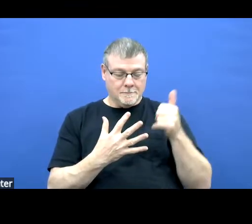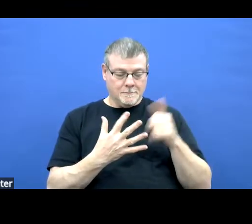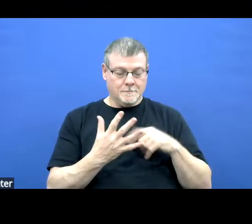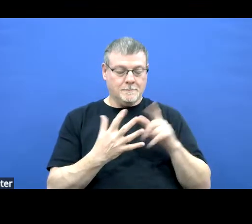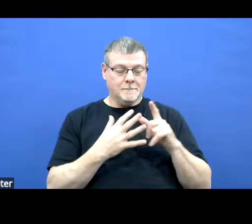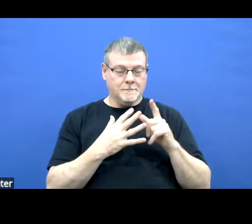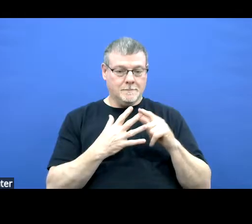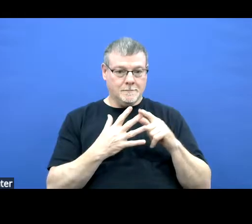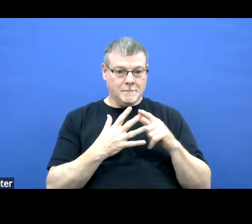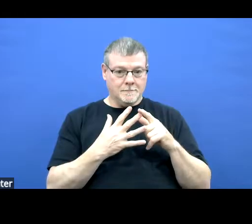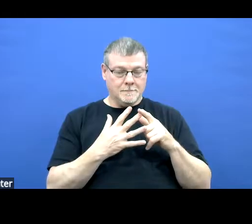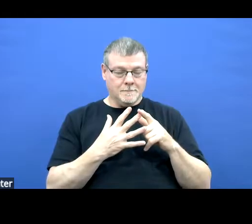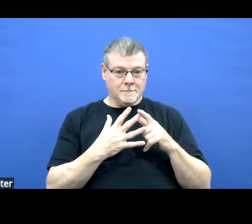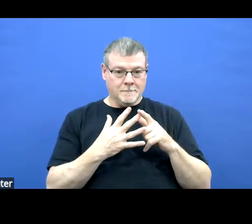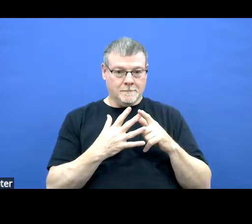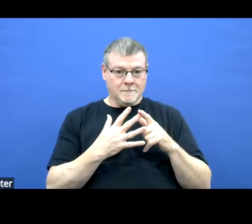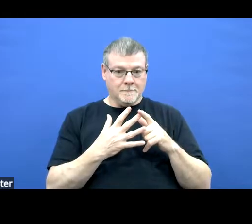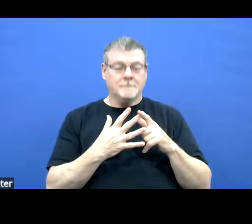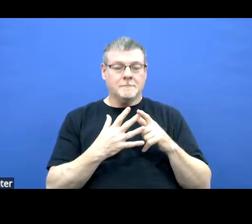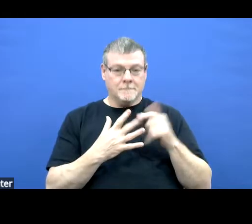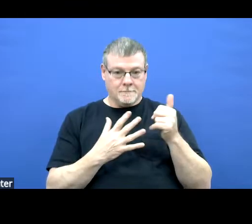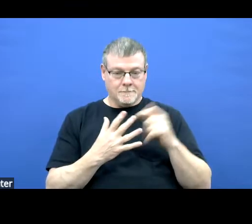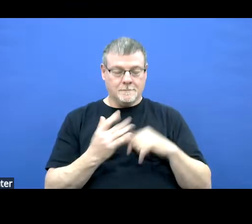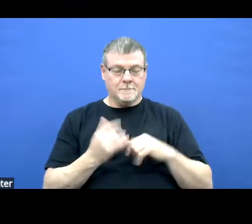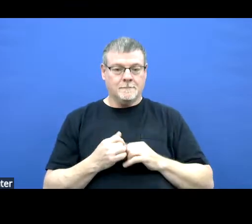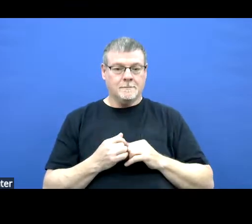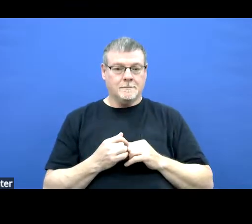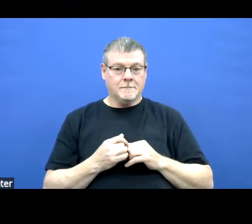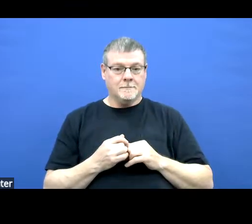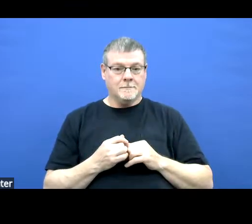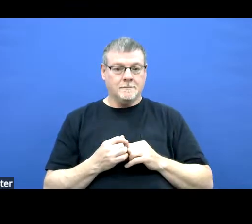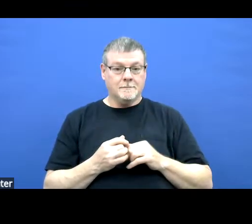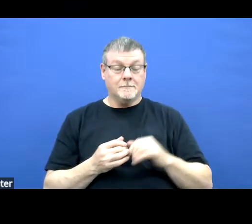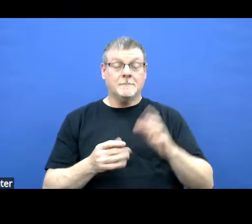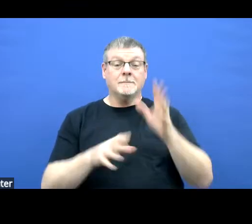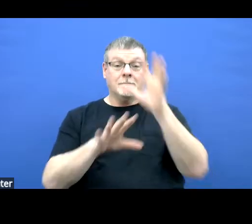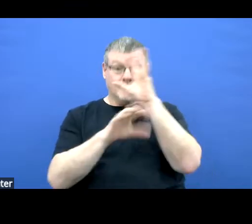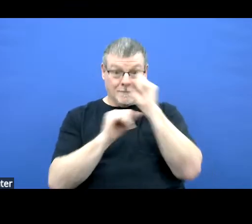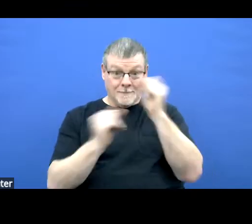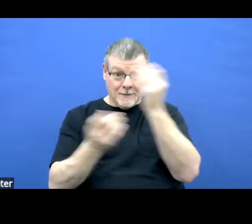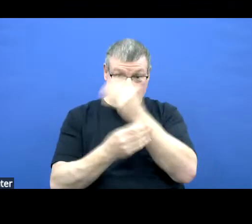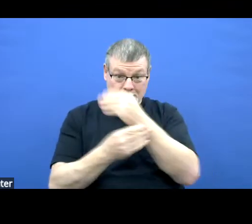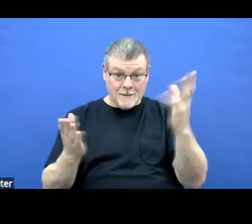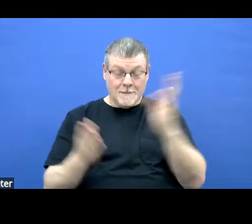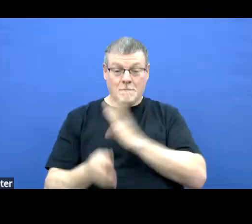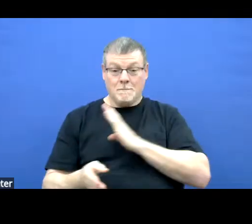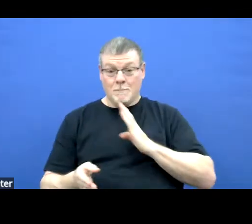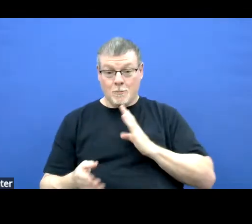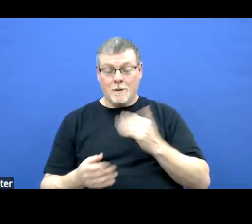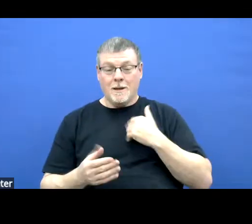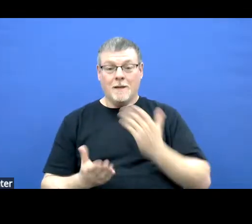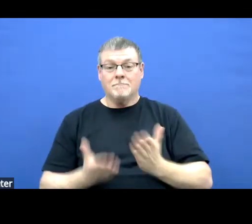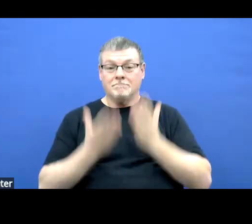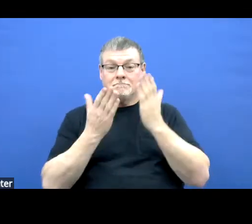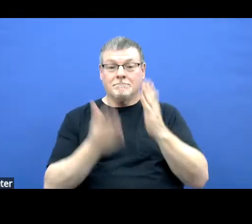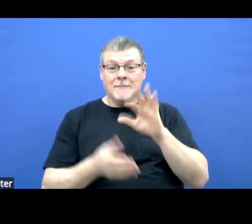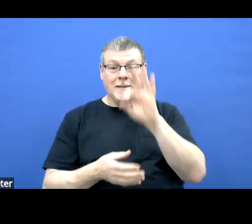Aye. Supervisor Schultz. Aye. Mr. Supervisor and fellow board members, I have